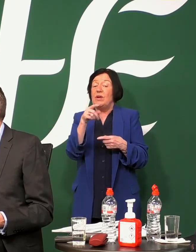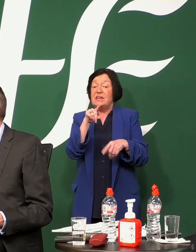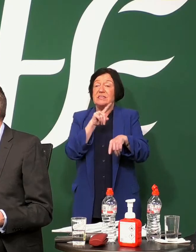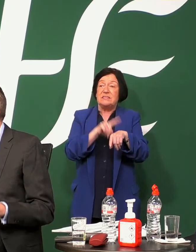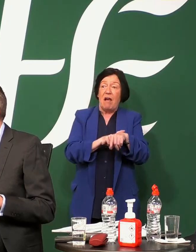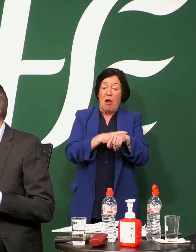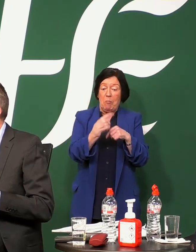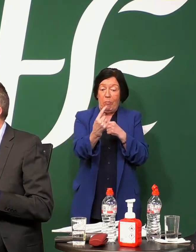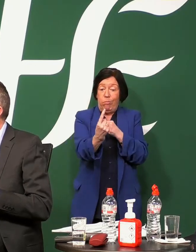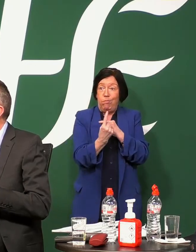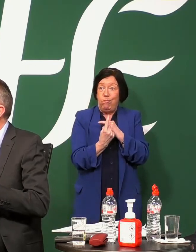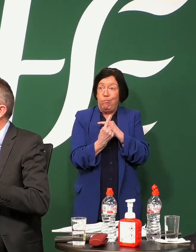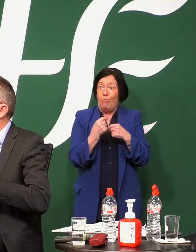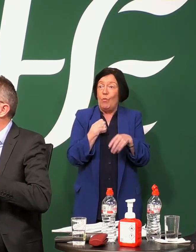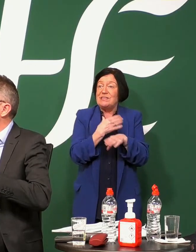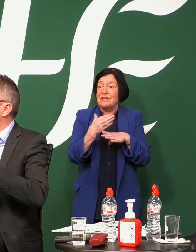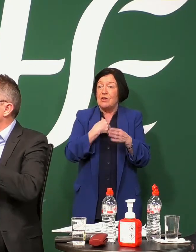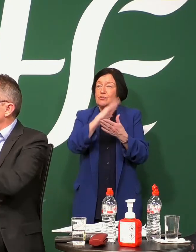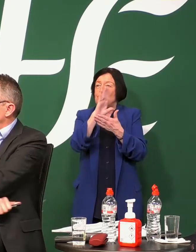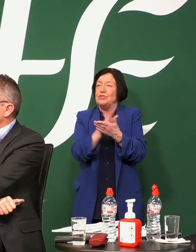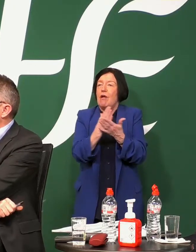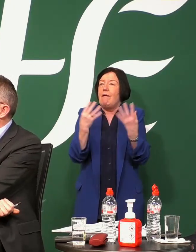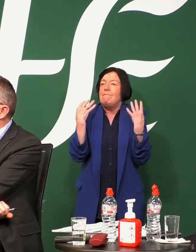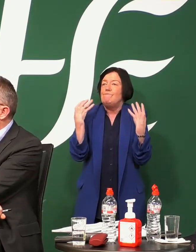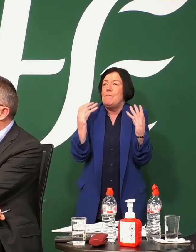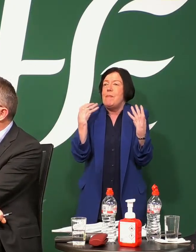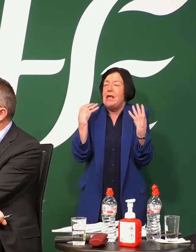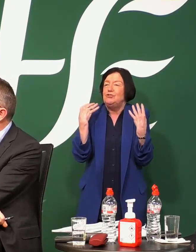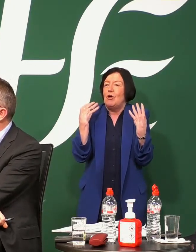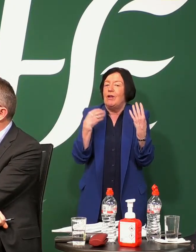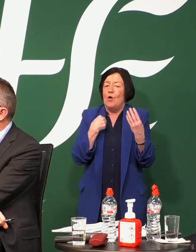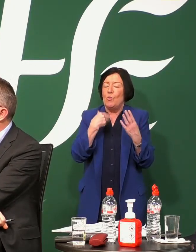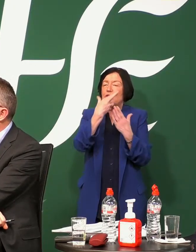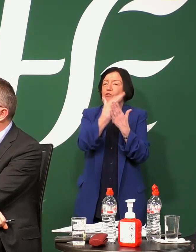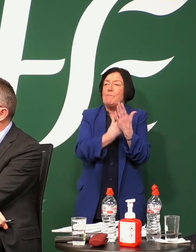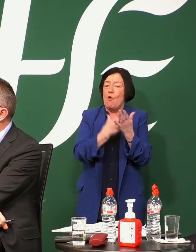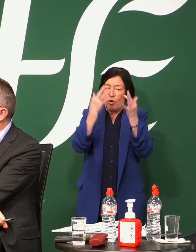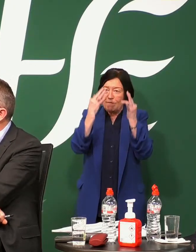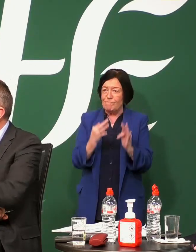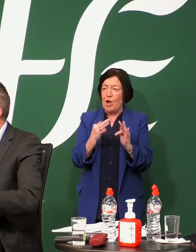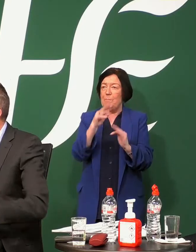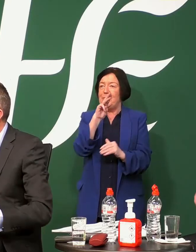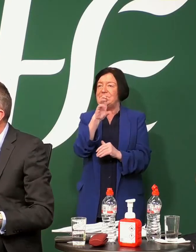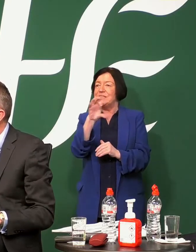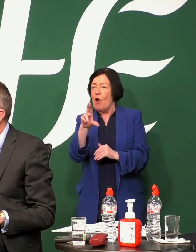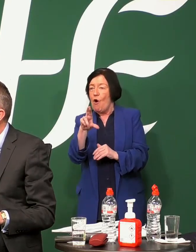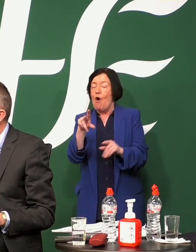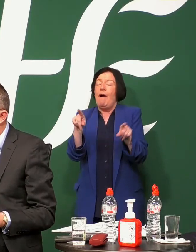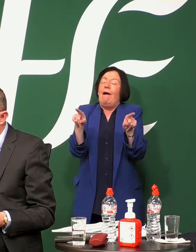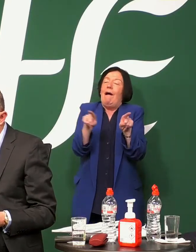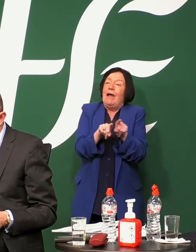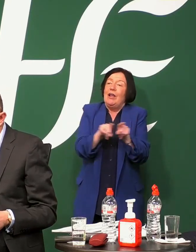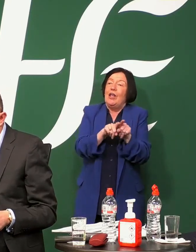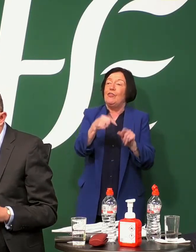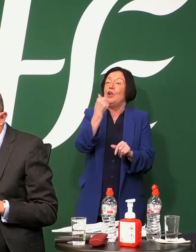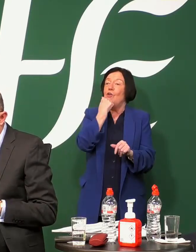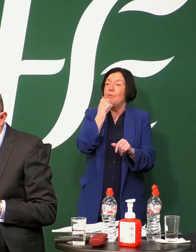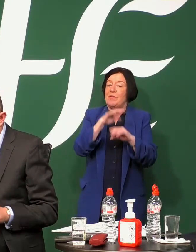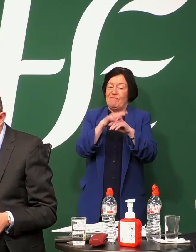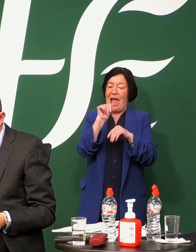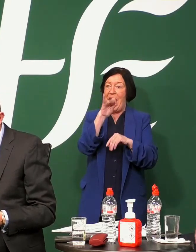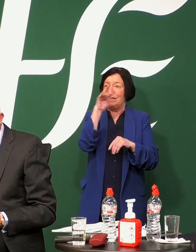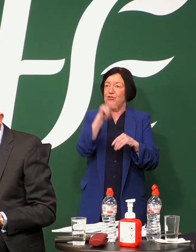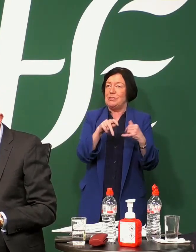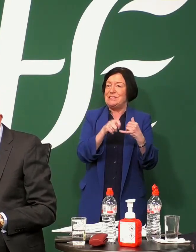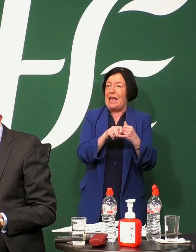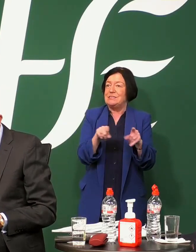maybe where we start to share data where we're reporting confirmed PCRs and then also the number for antigens on a